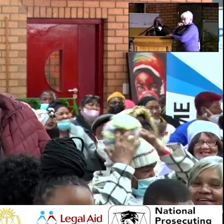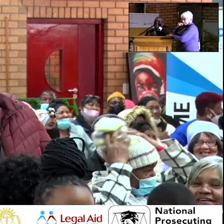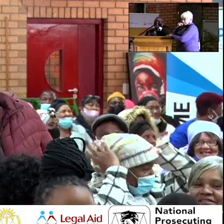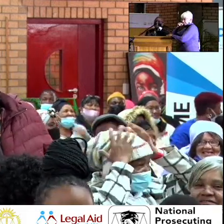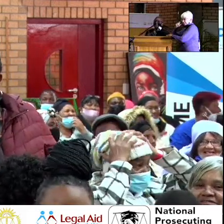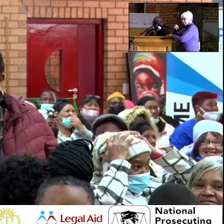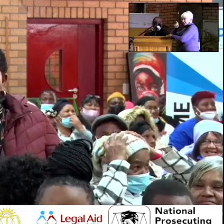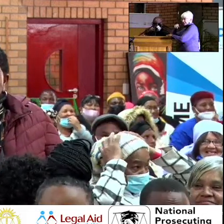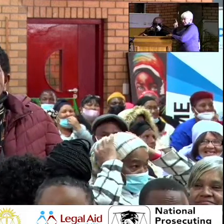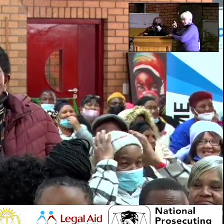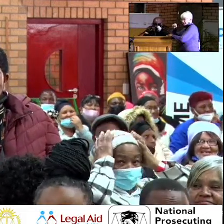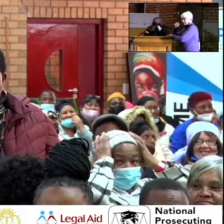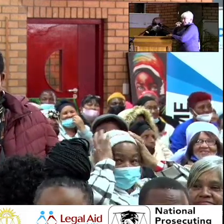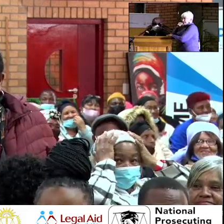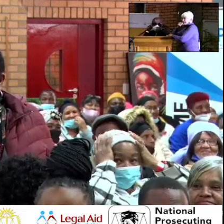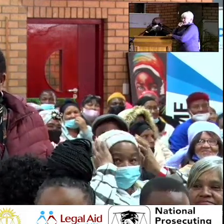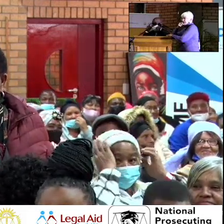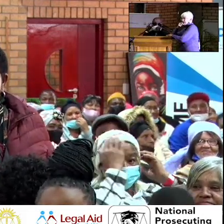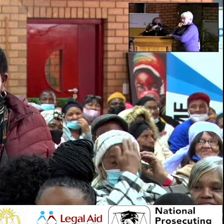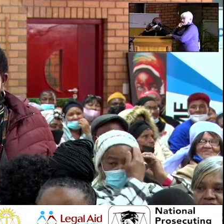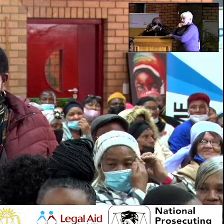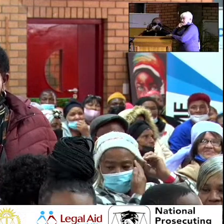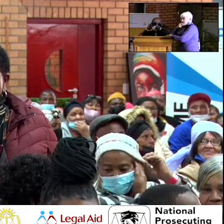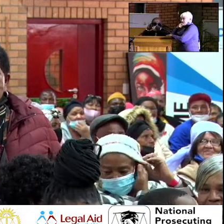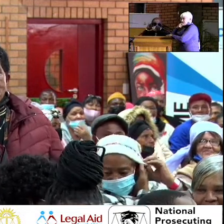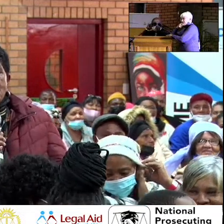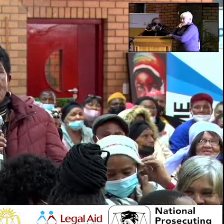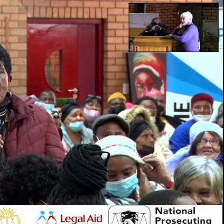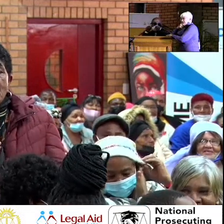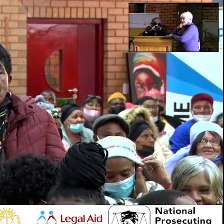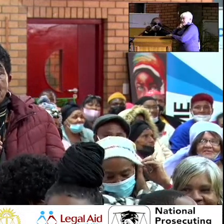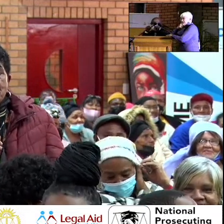All right, proceed. Okay. Good afternoon, everybody.